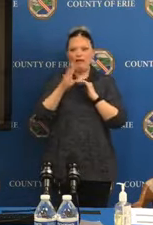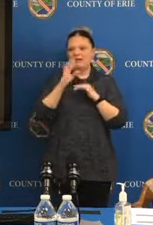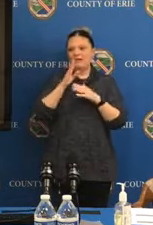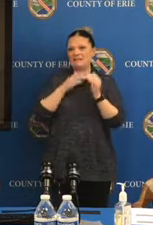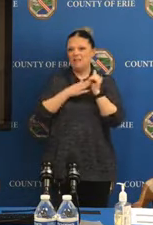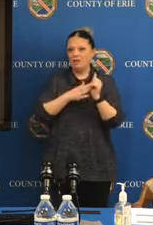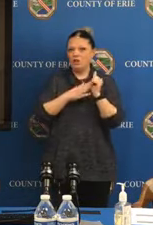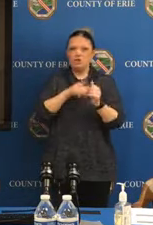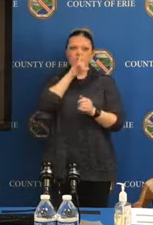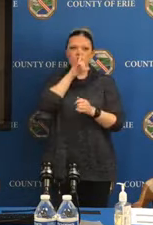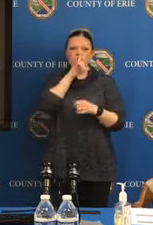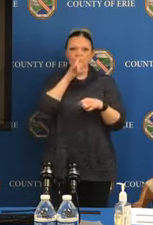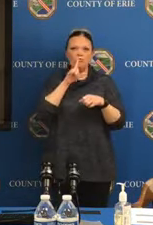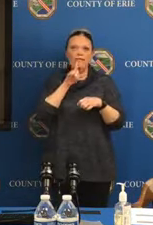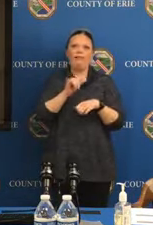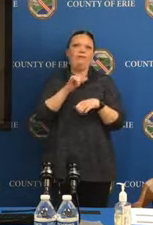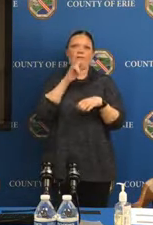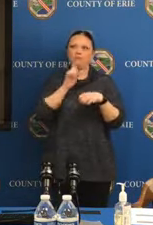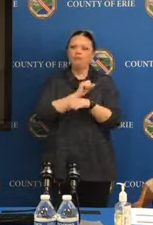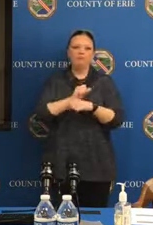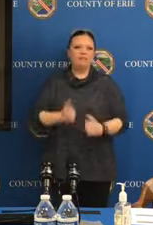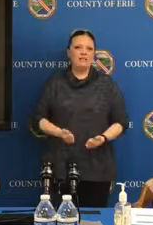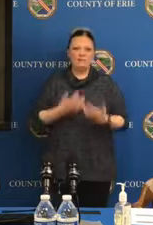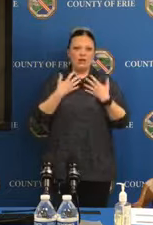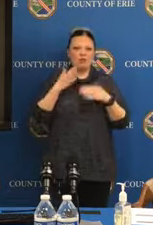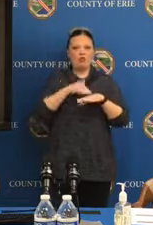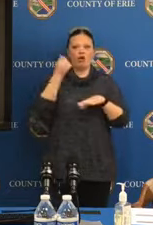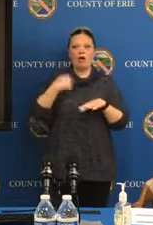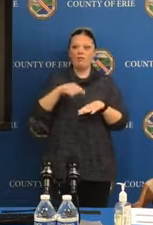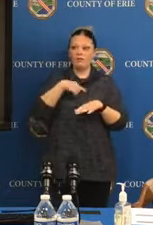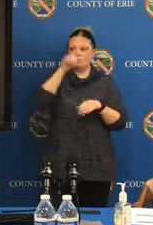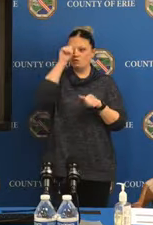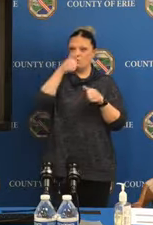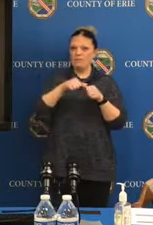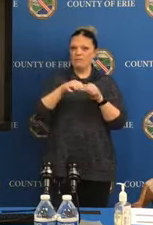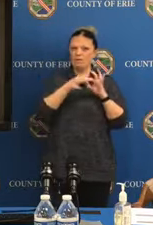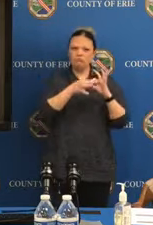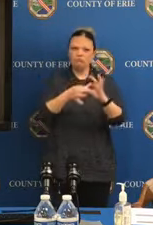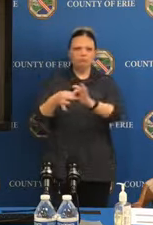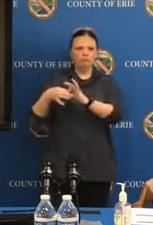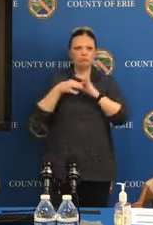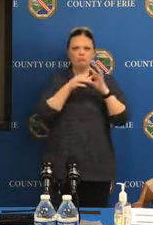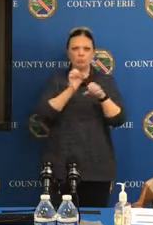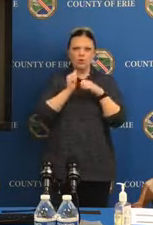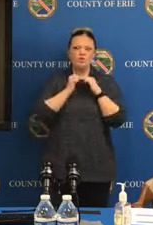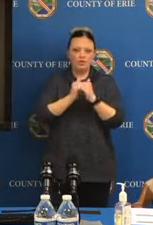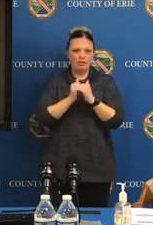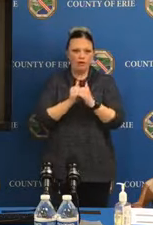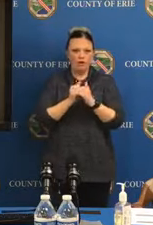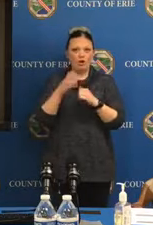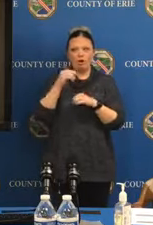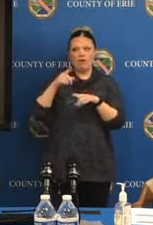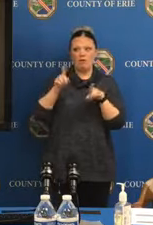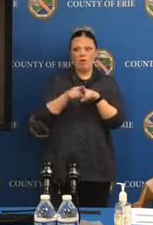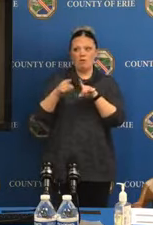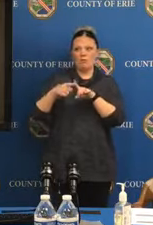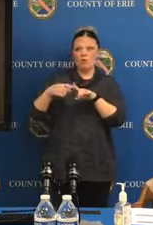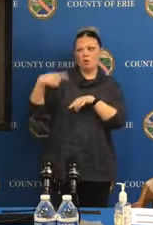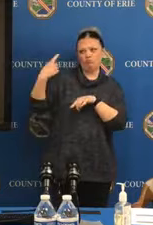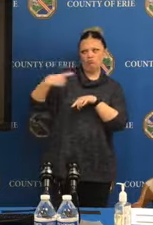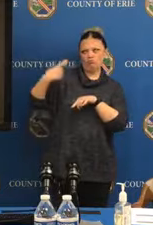truly inspiring, calling on us to remember solidarity when necessary, and also scolding us